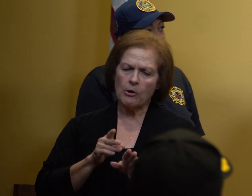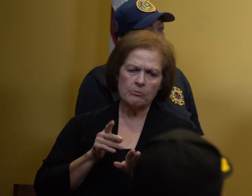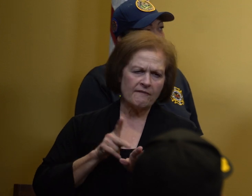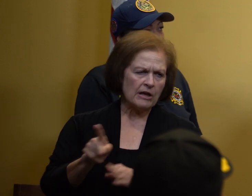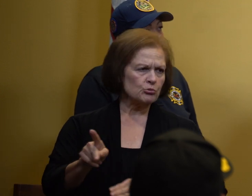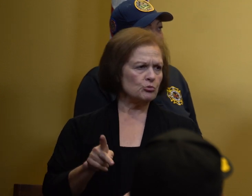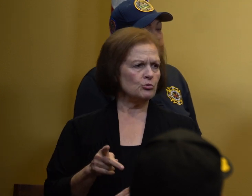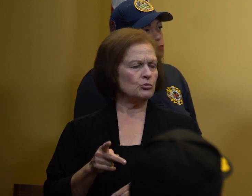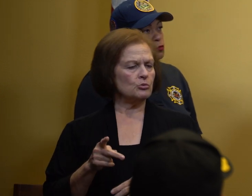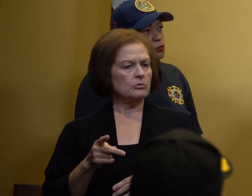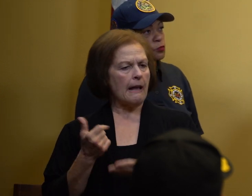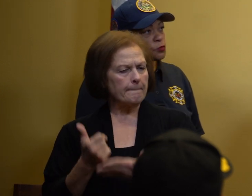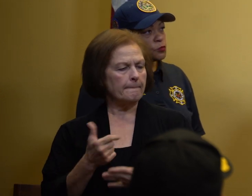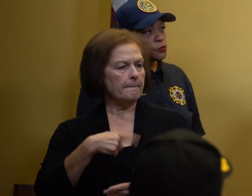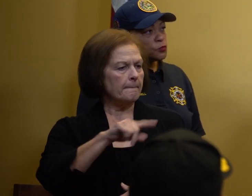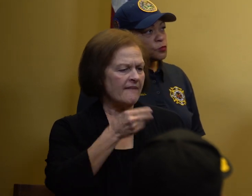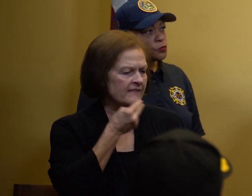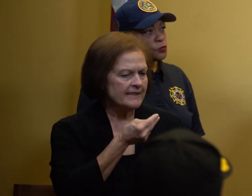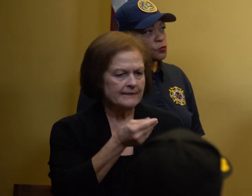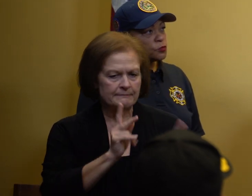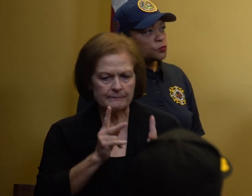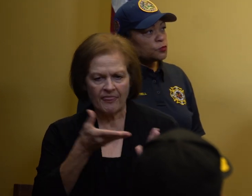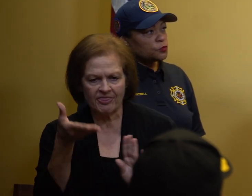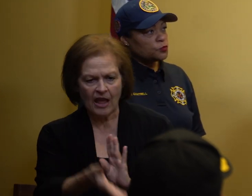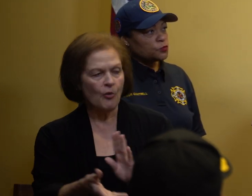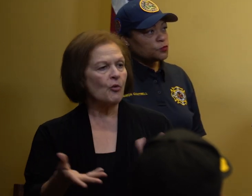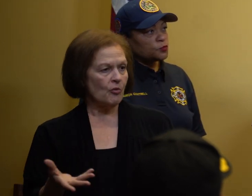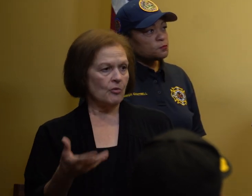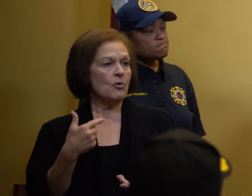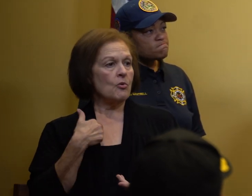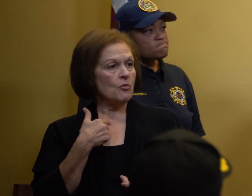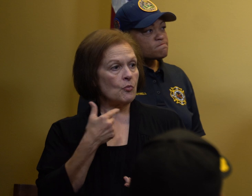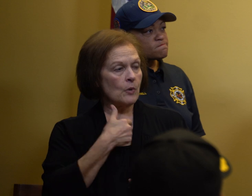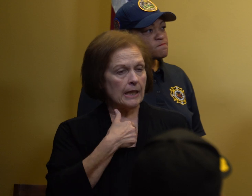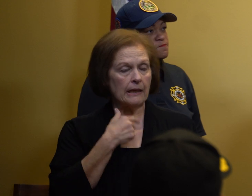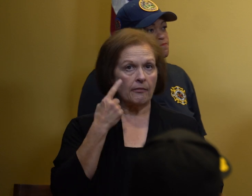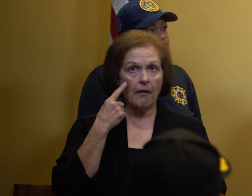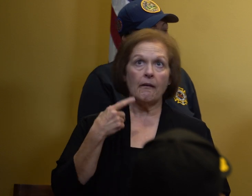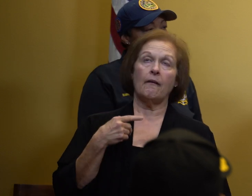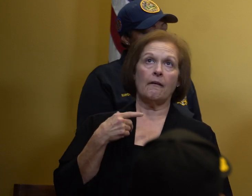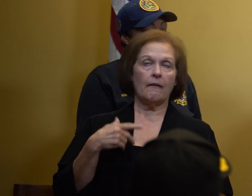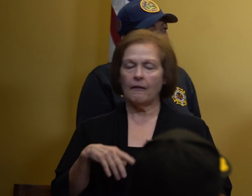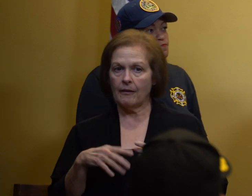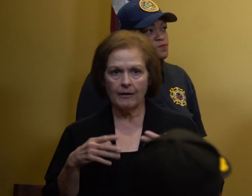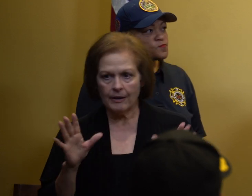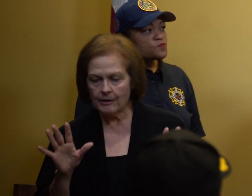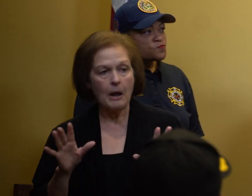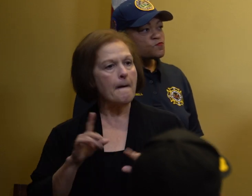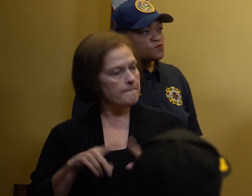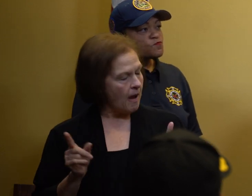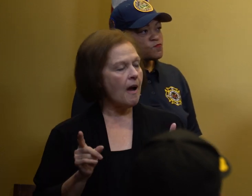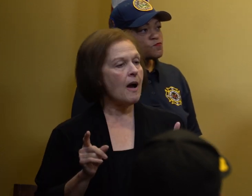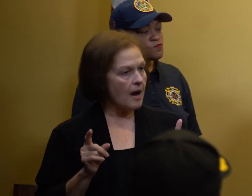us feed the individuals. And even last night, when we thought everything was going to get to the worst, your staff stepped up and gave us